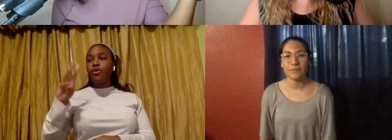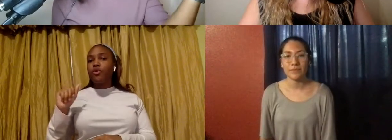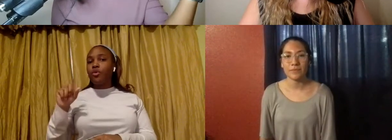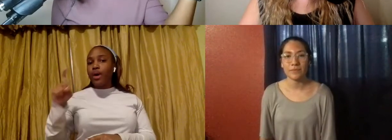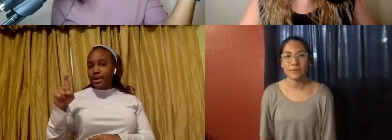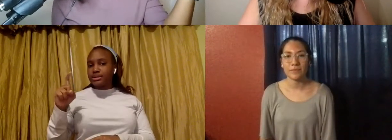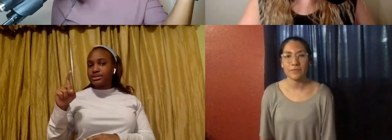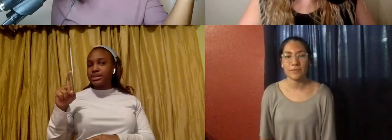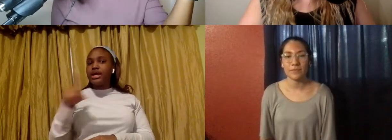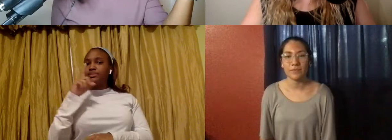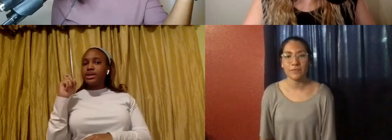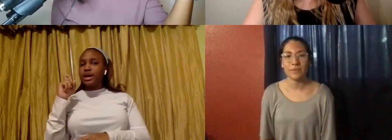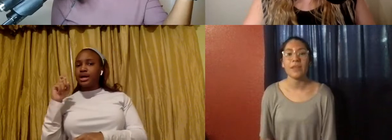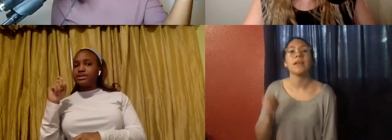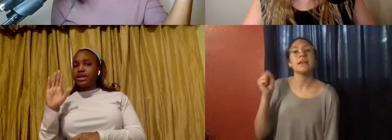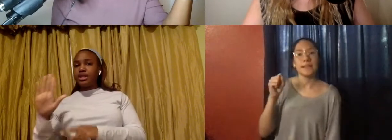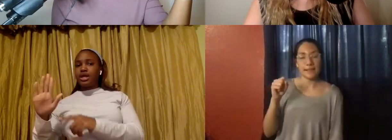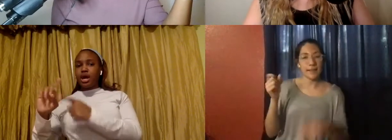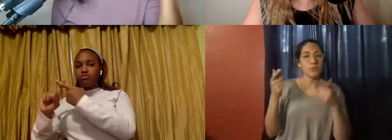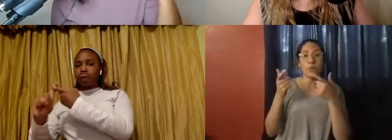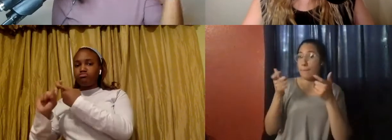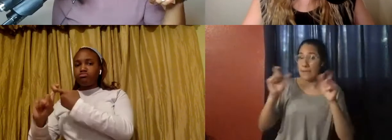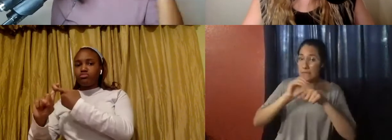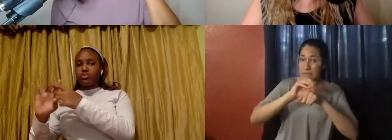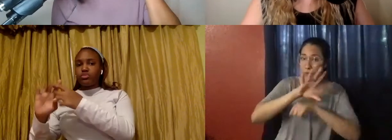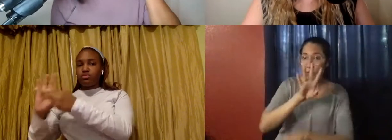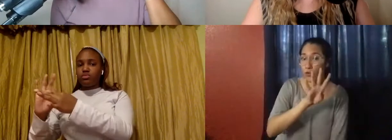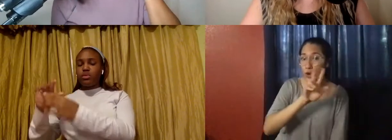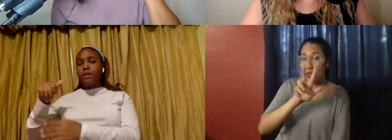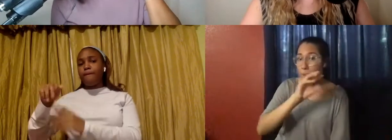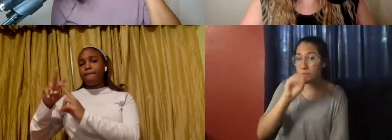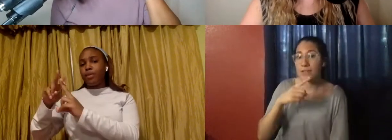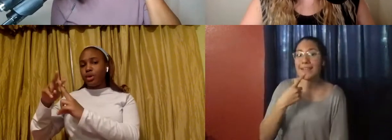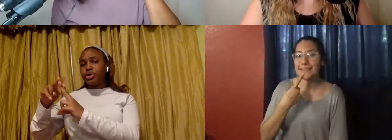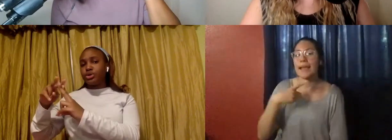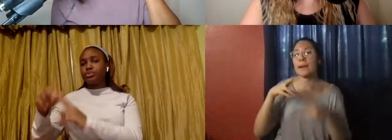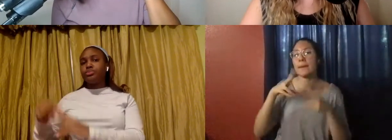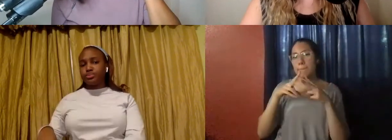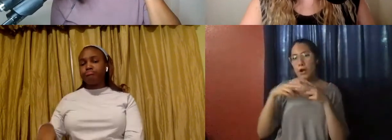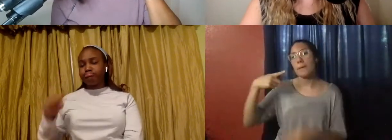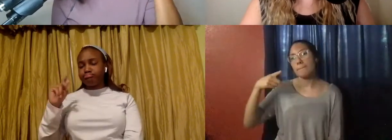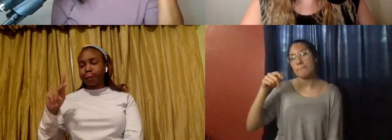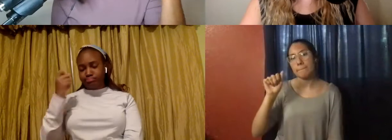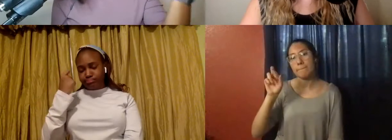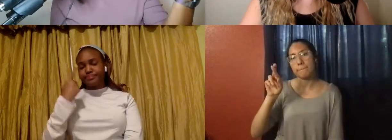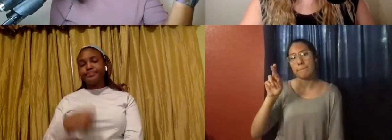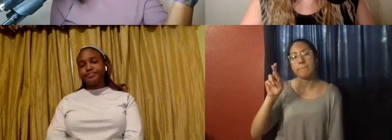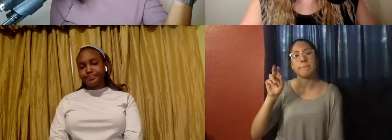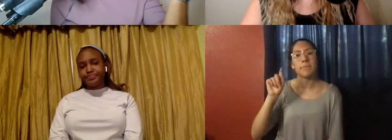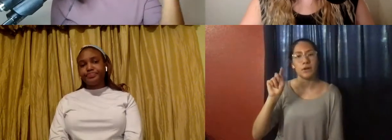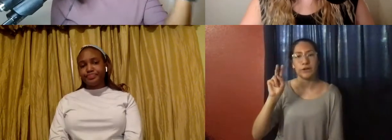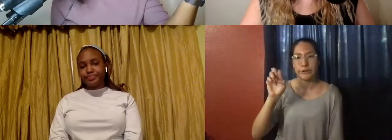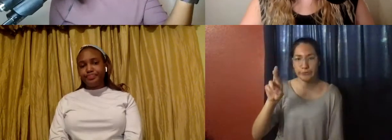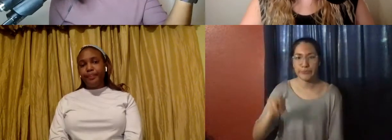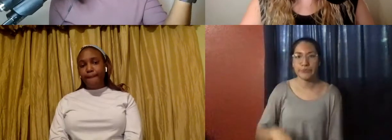their partner, right? That what you said? Yeah, the biggest influence, 43% said partner. Got it. Okay. Yeah. So I was going to say,